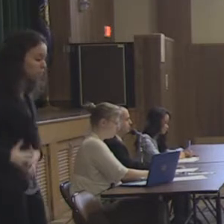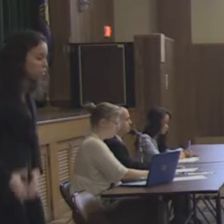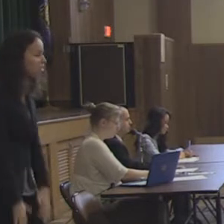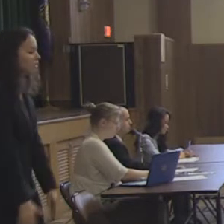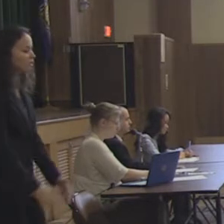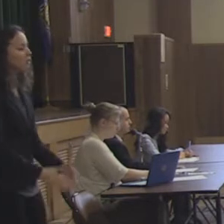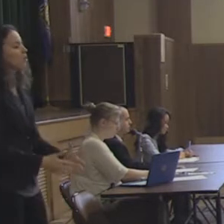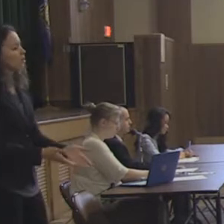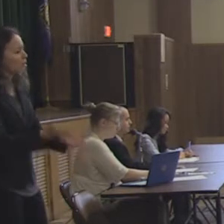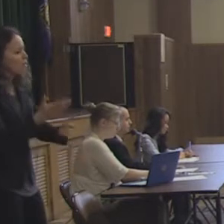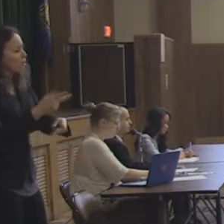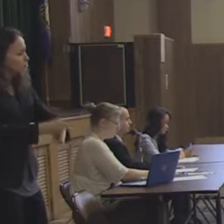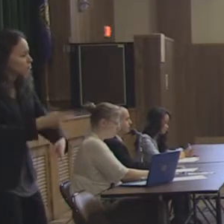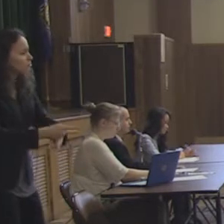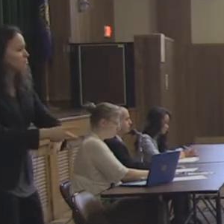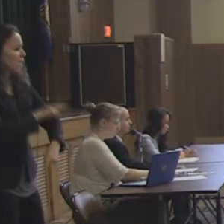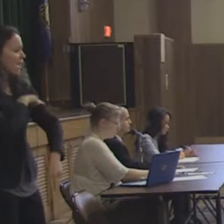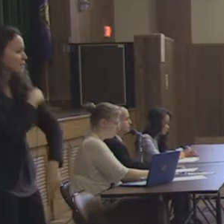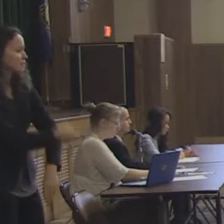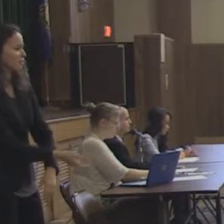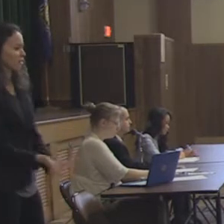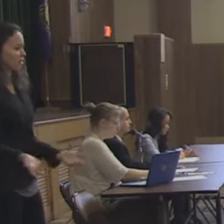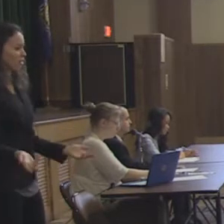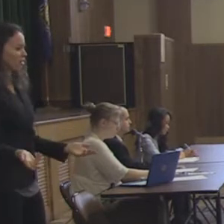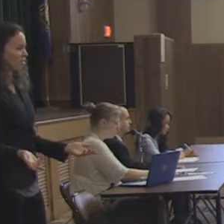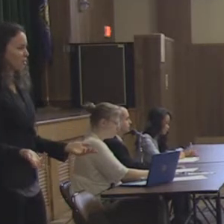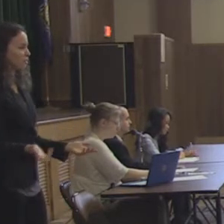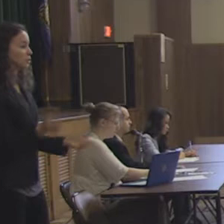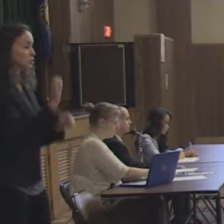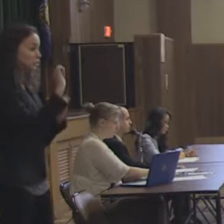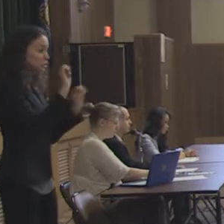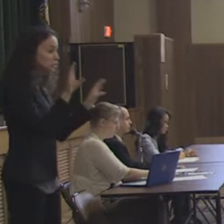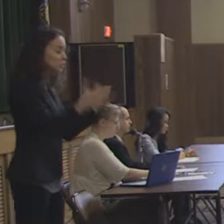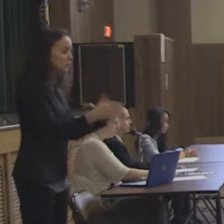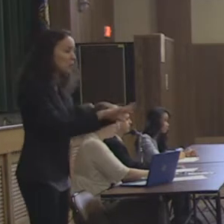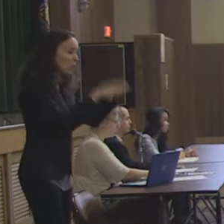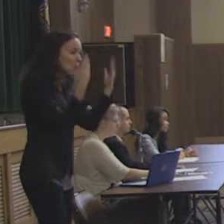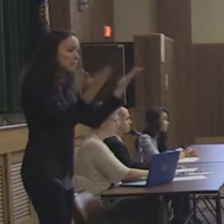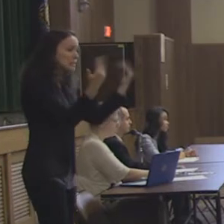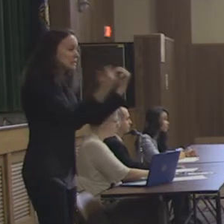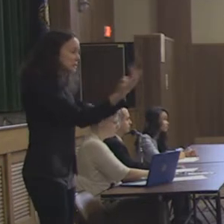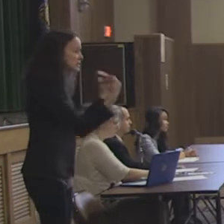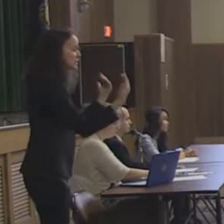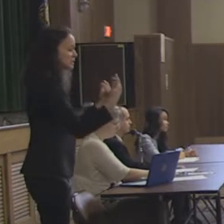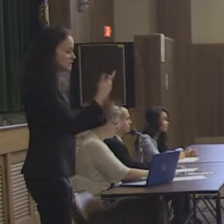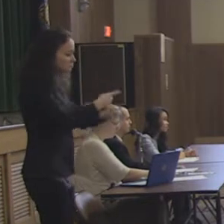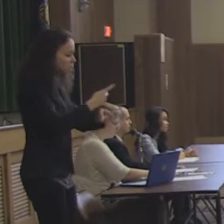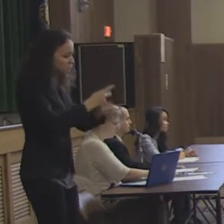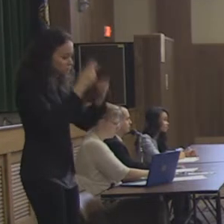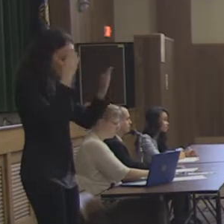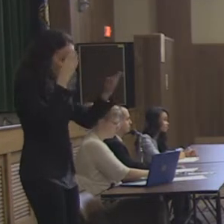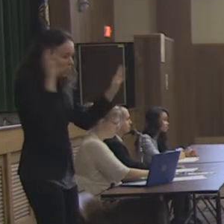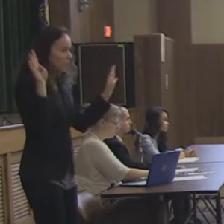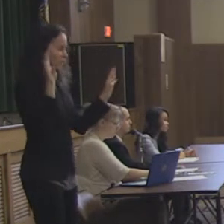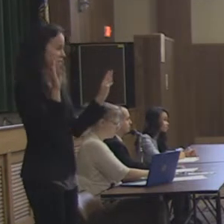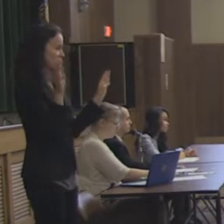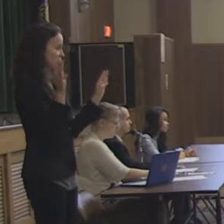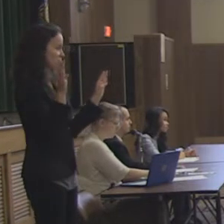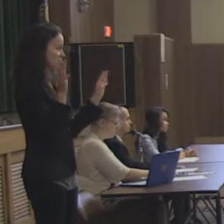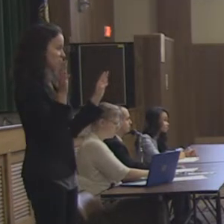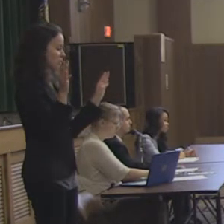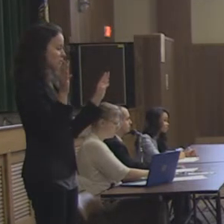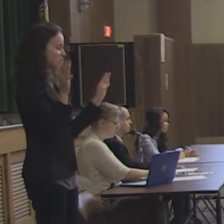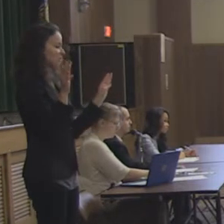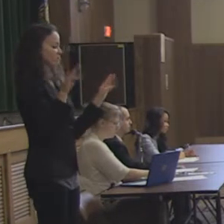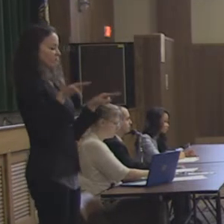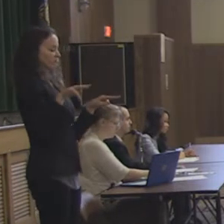stop opening up our hospitals, our ER wards, and all our community to treat people that are sick, not